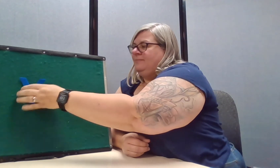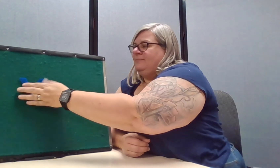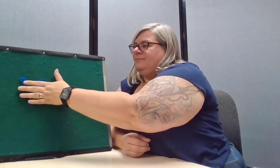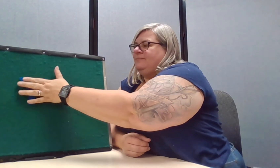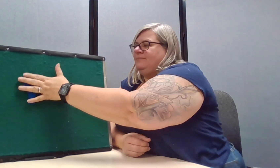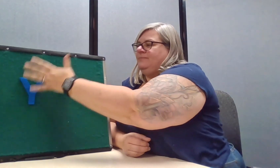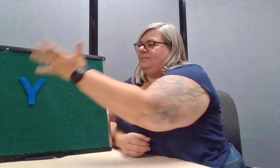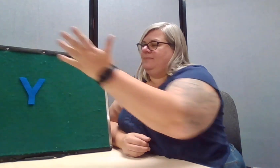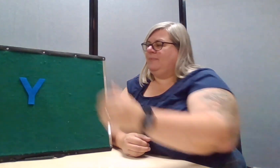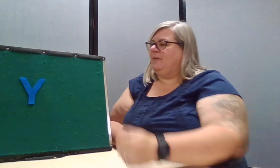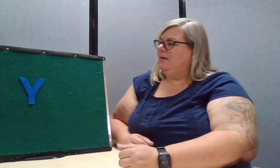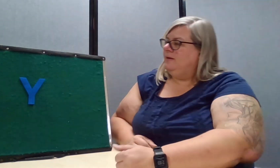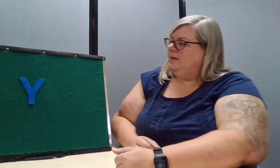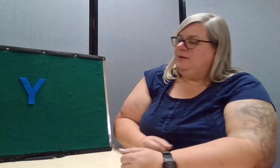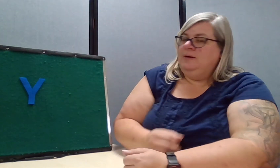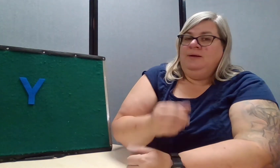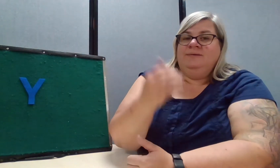Our next letter is Y